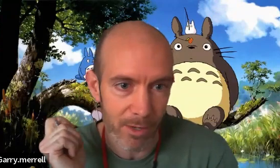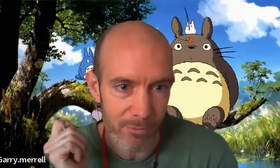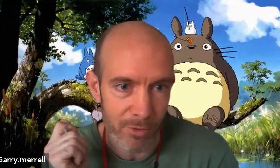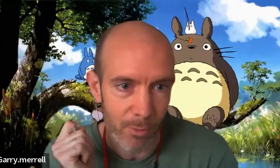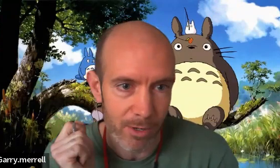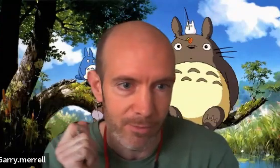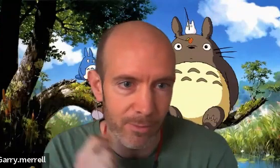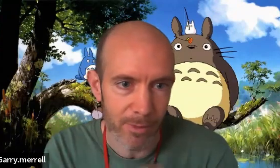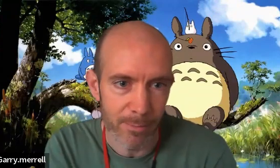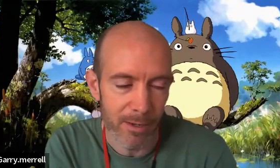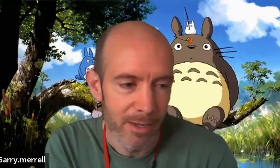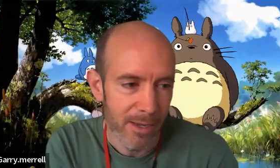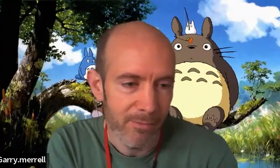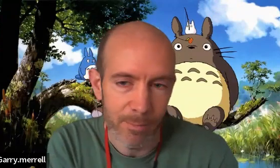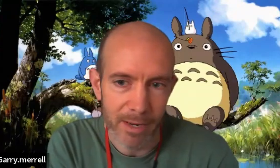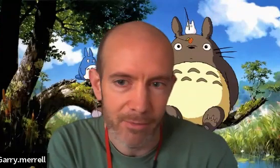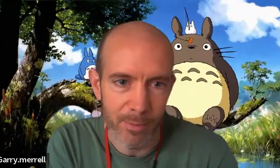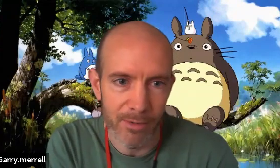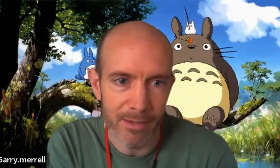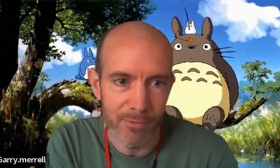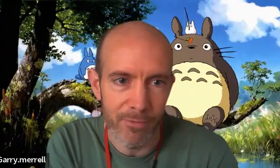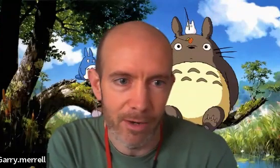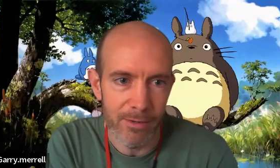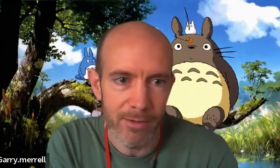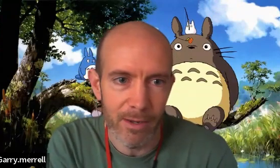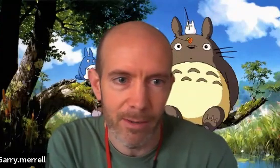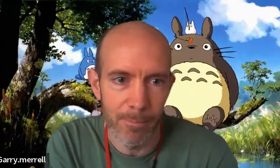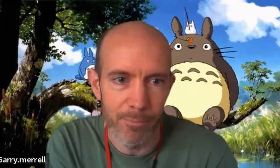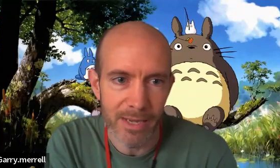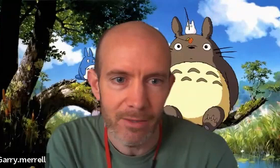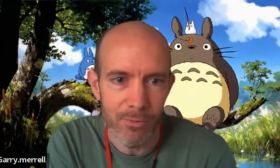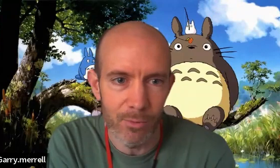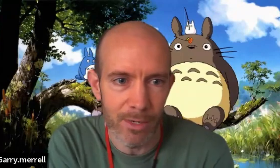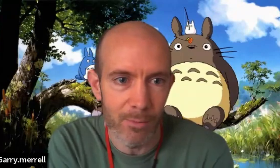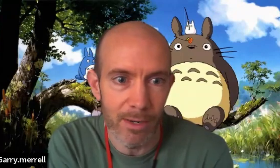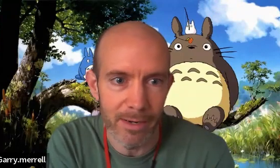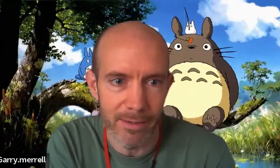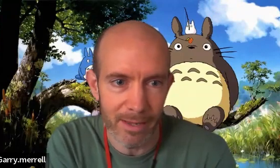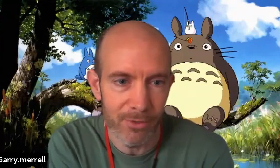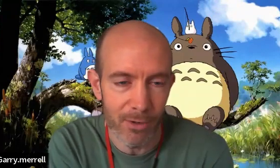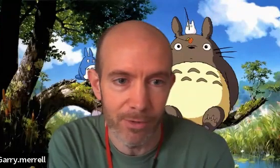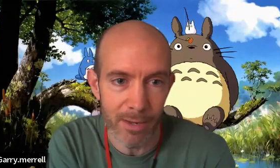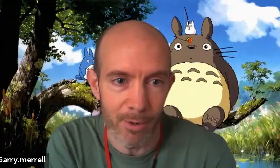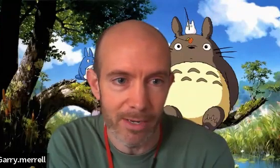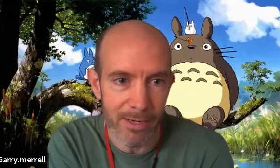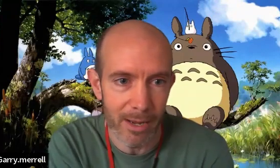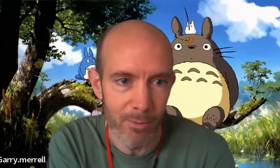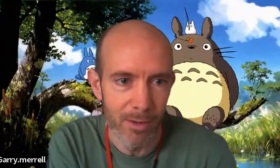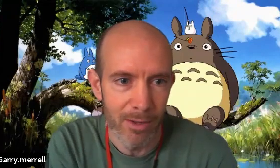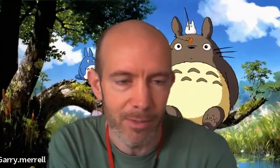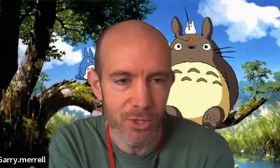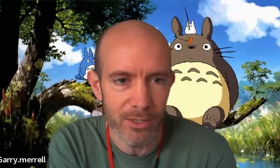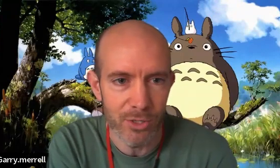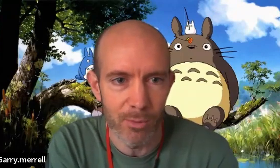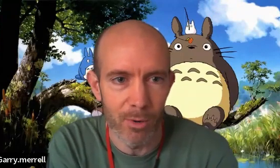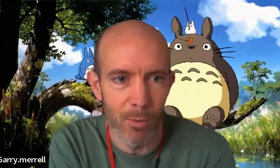that work if they're already working with somebody. But if somebody hasn't been identified yet, or and that's the kind of thing they might need now.